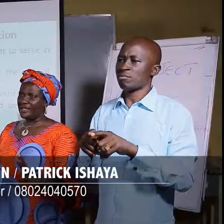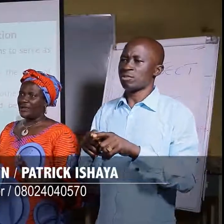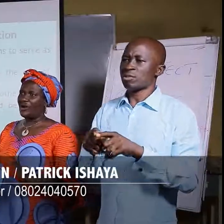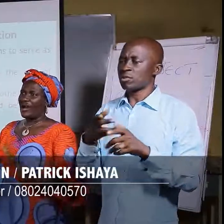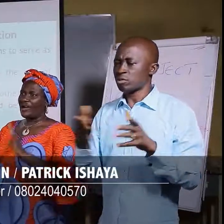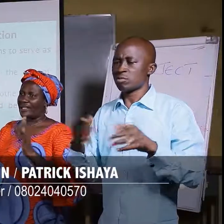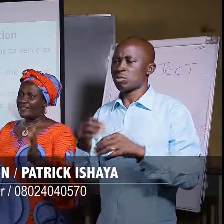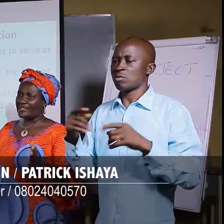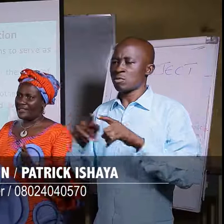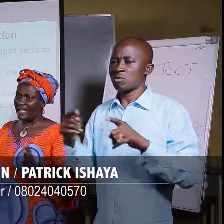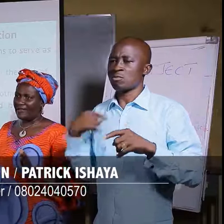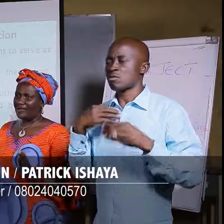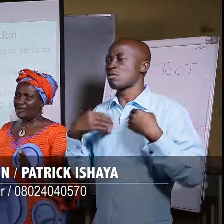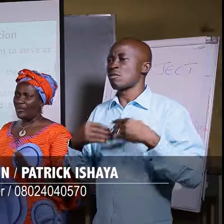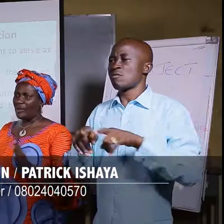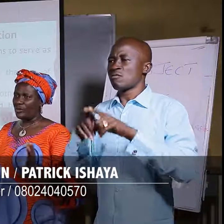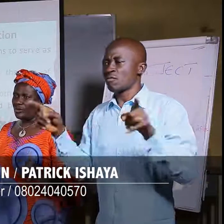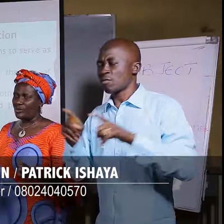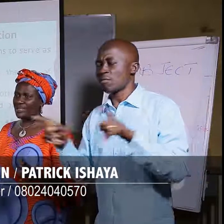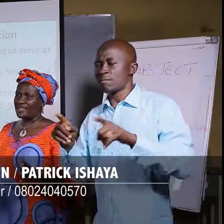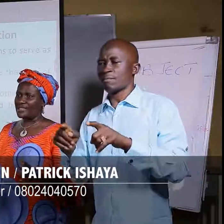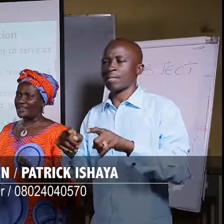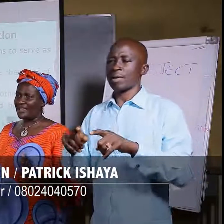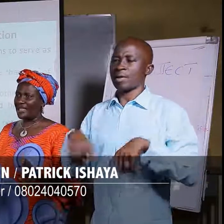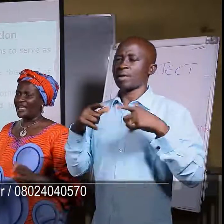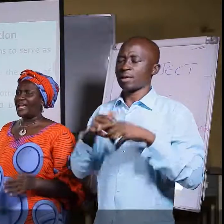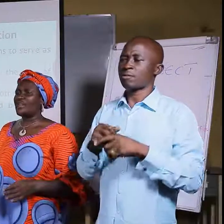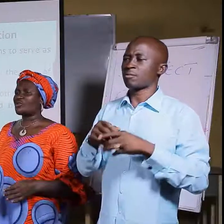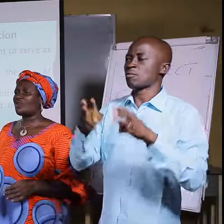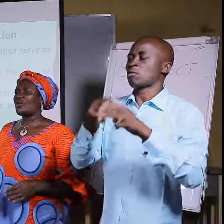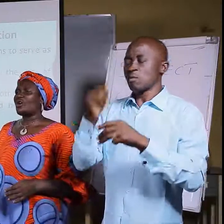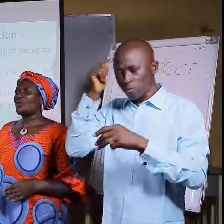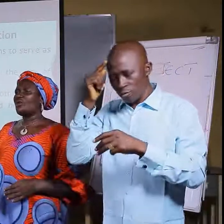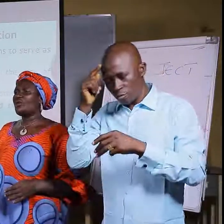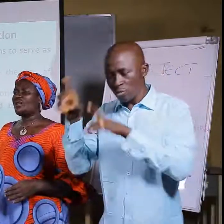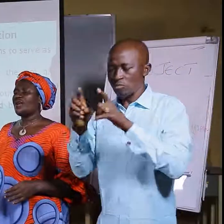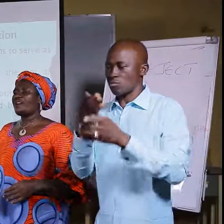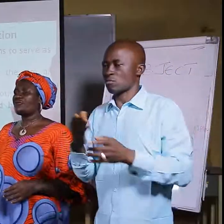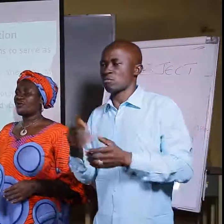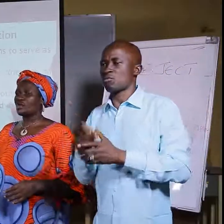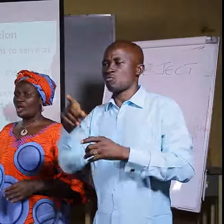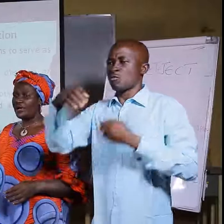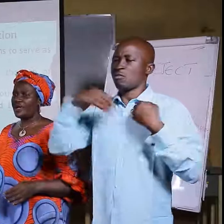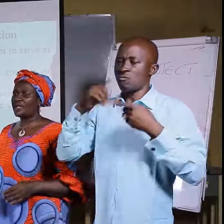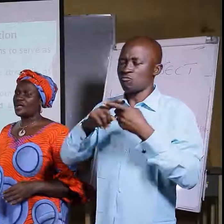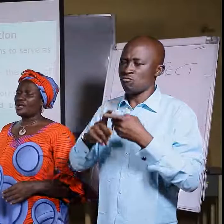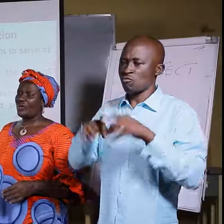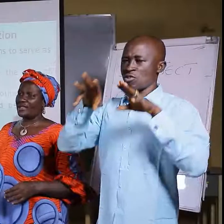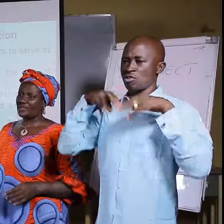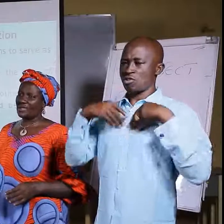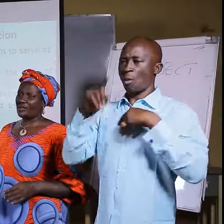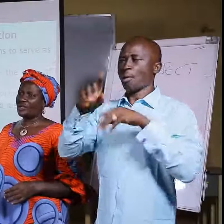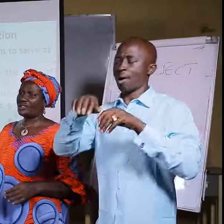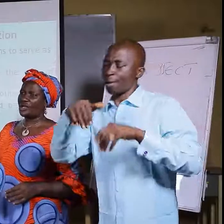things, or our diverse life, the way we do things and think. And so you have to tolerate